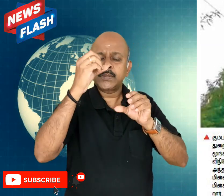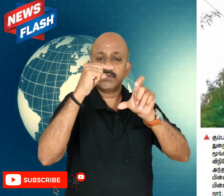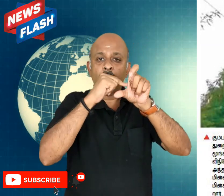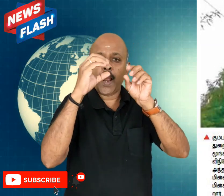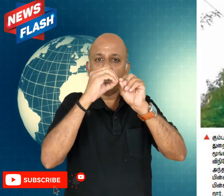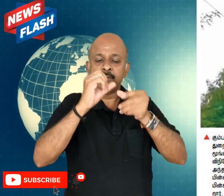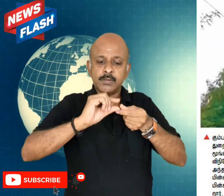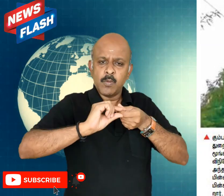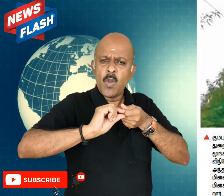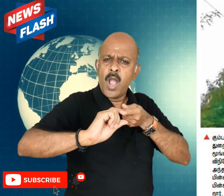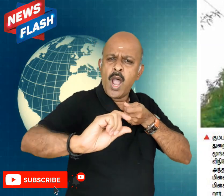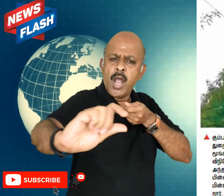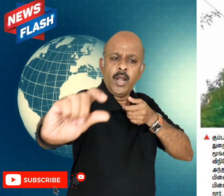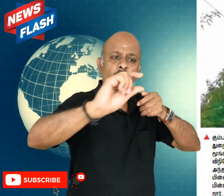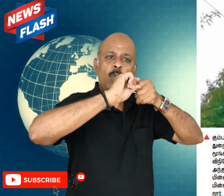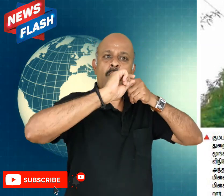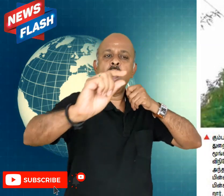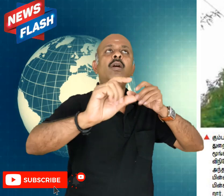80 feet like this.